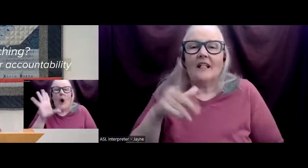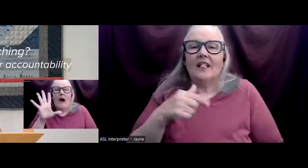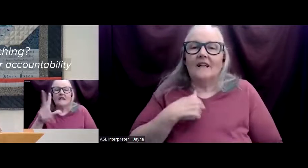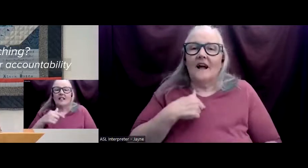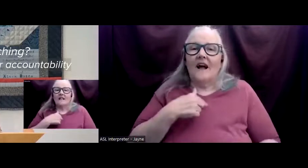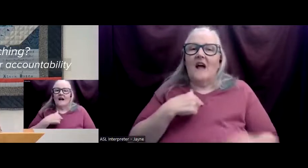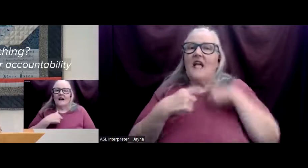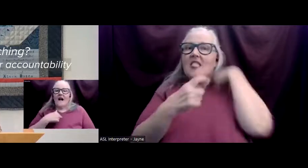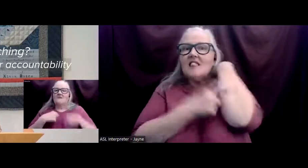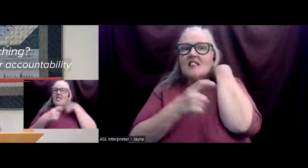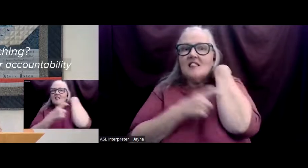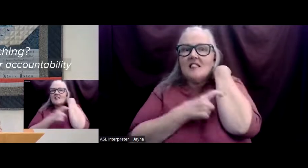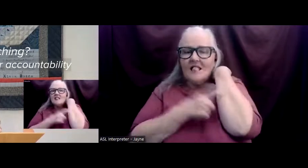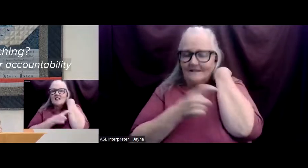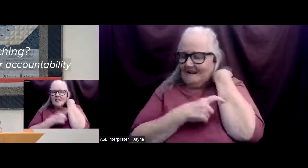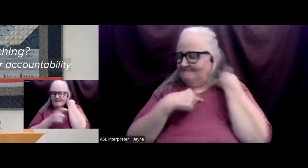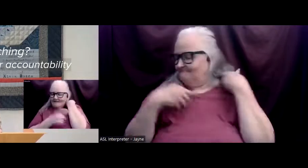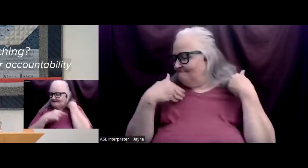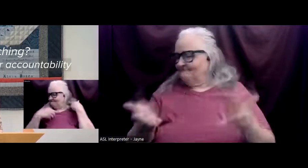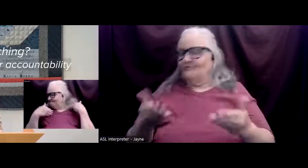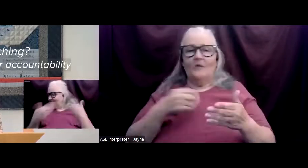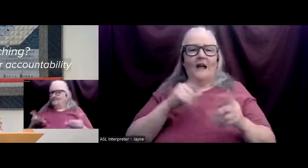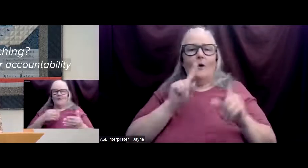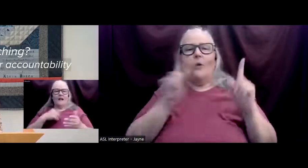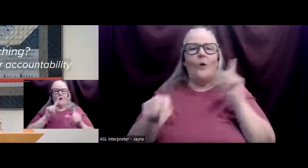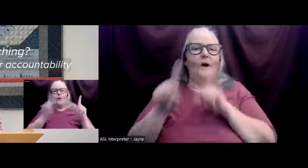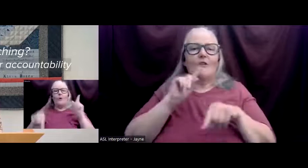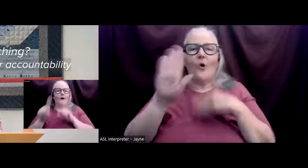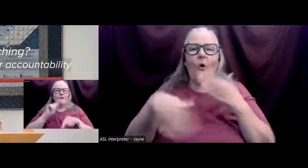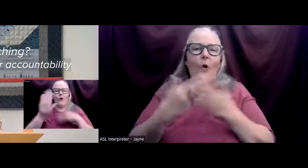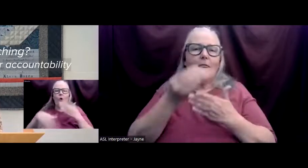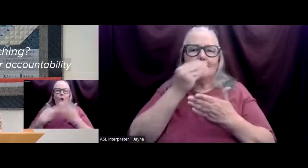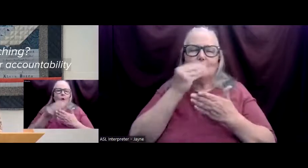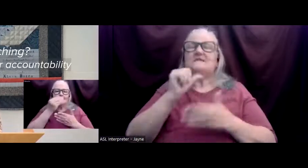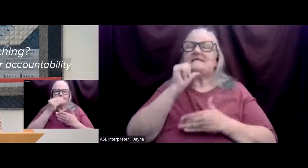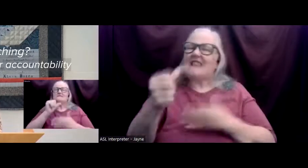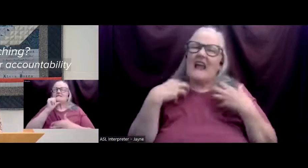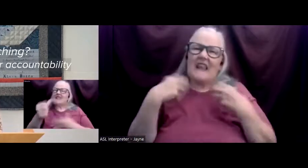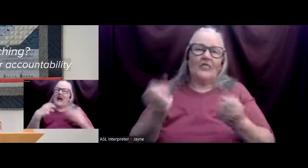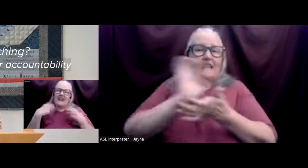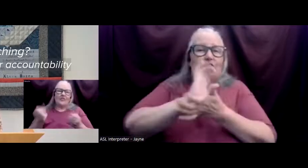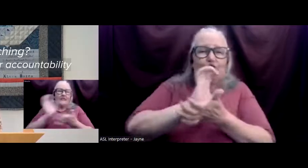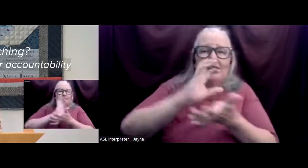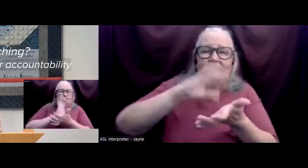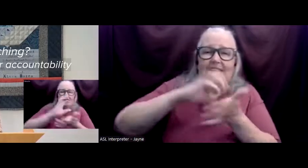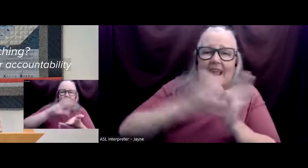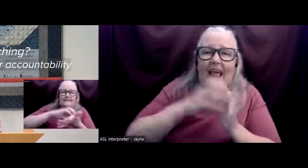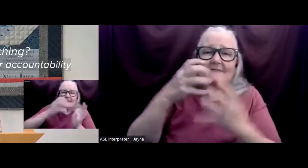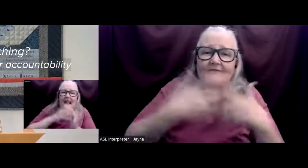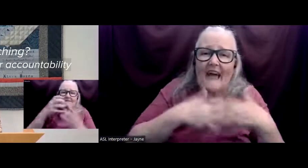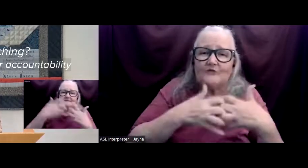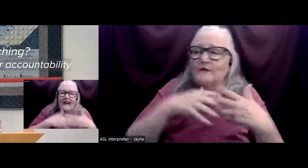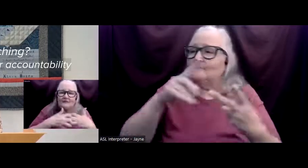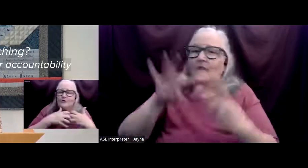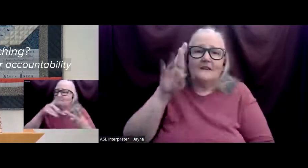impulses when it comes to food. I order all my favorite unhealthy menu items from the Cheesecake Factory. I eat fried